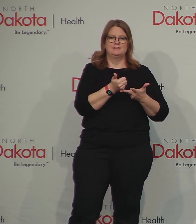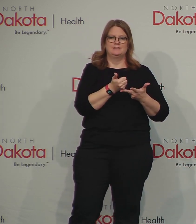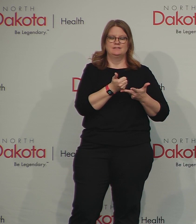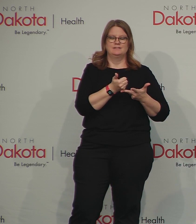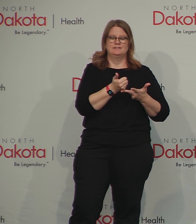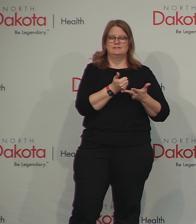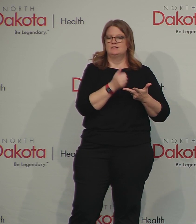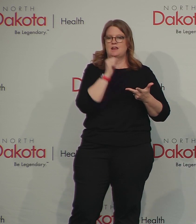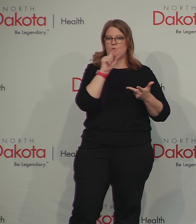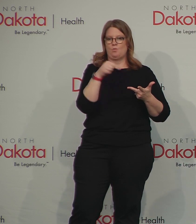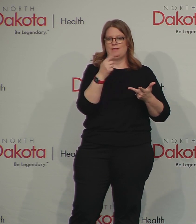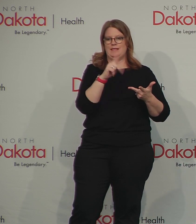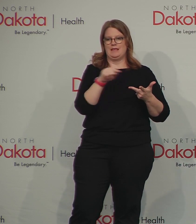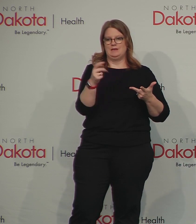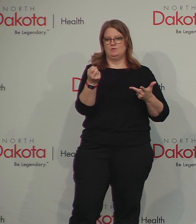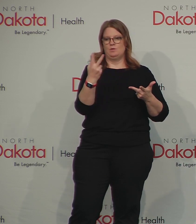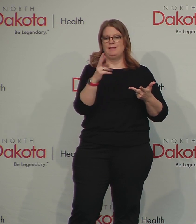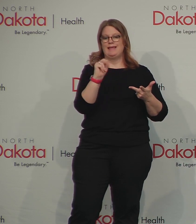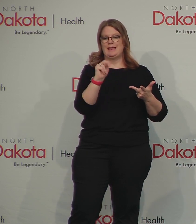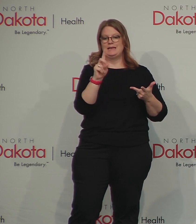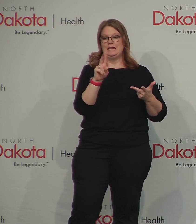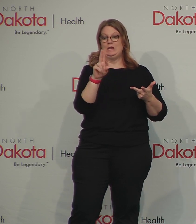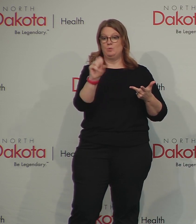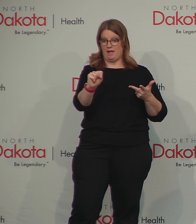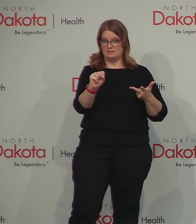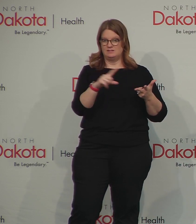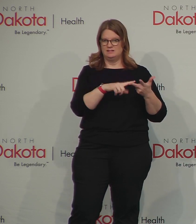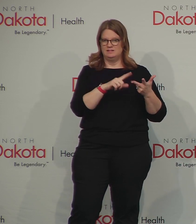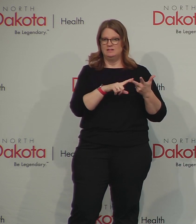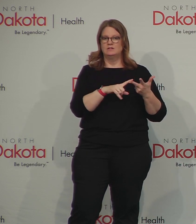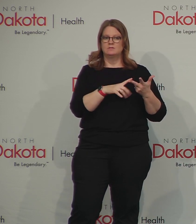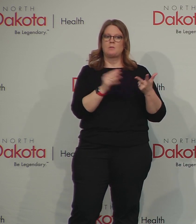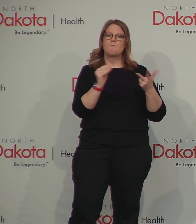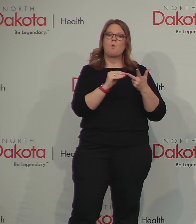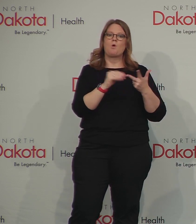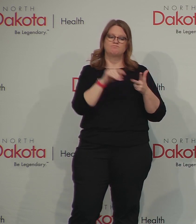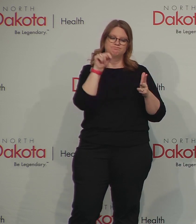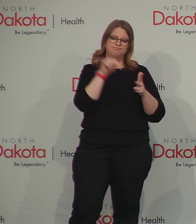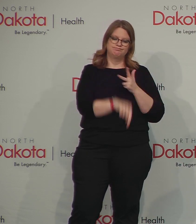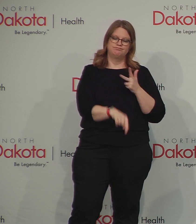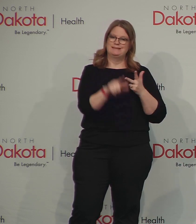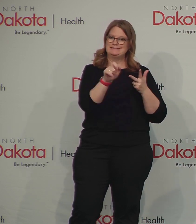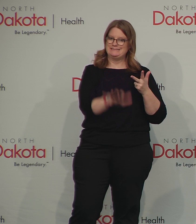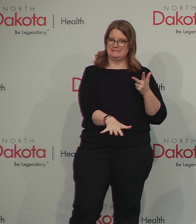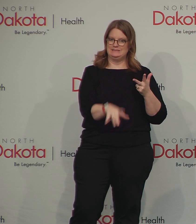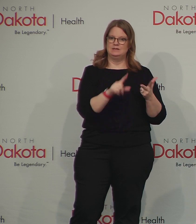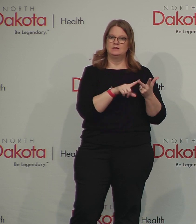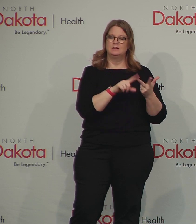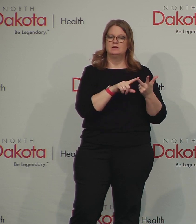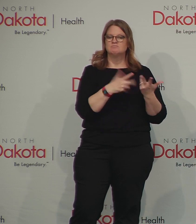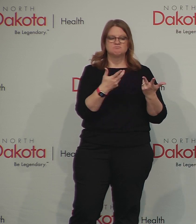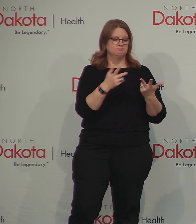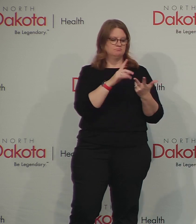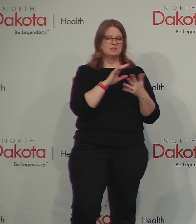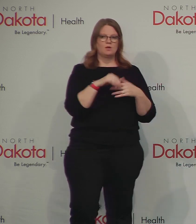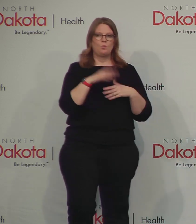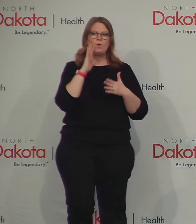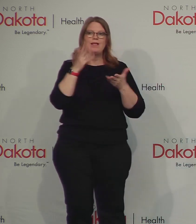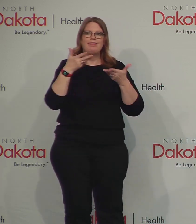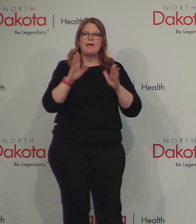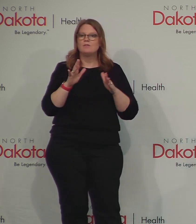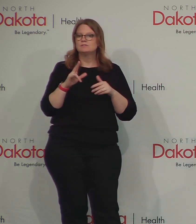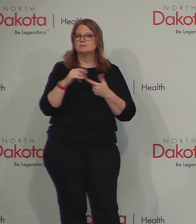not just K-12, but the NDoH, the entire university system, towards more in-depth testing. These things are going to allow us to have in-person learning